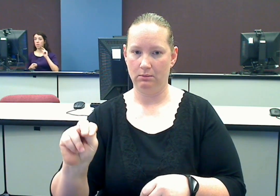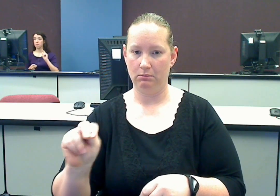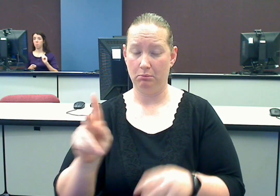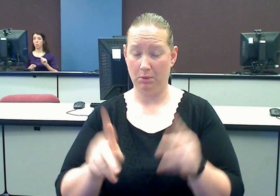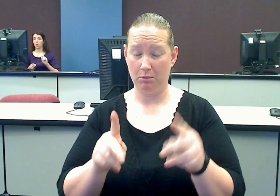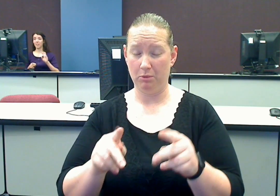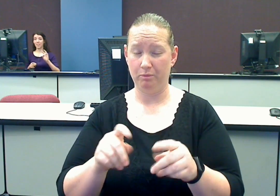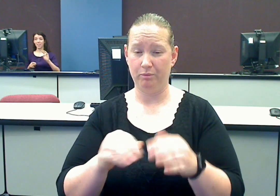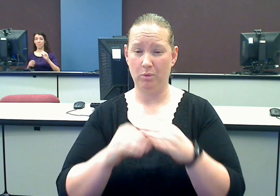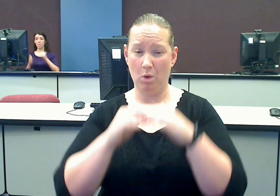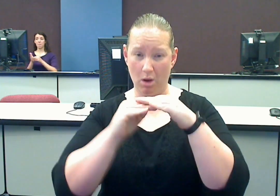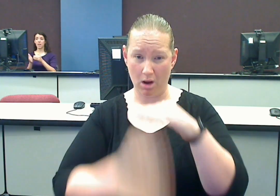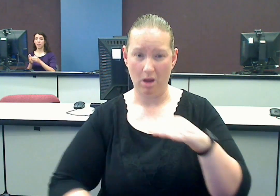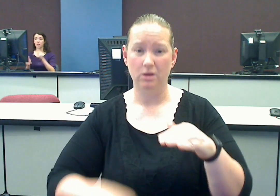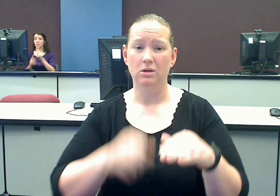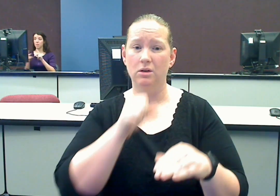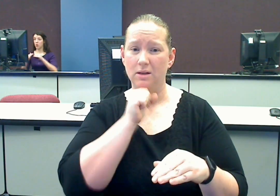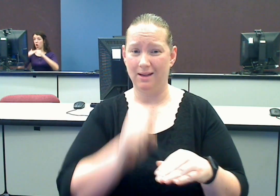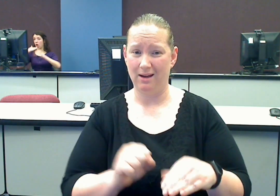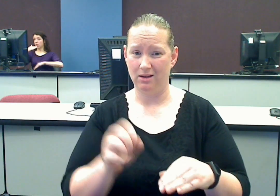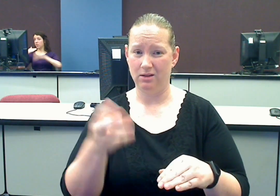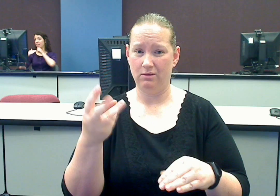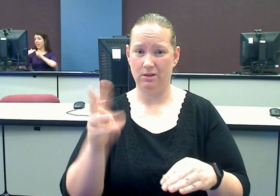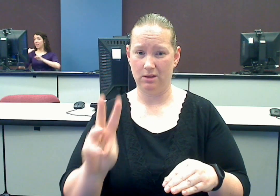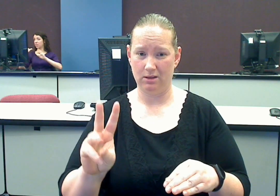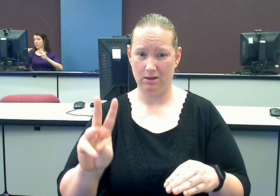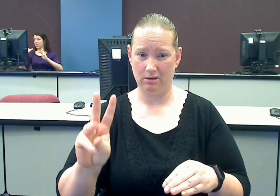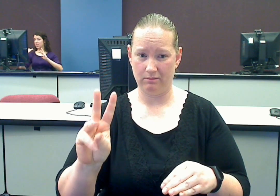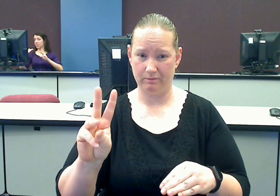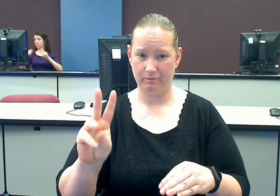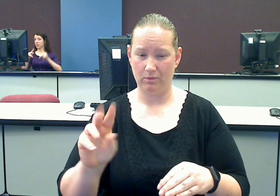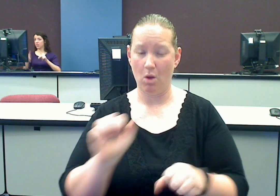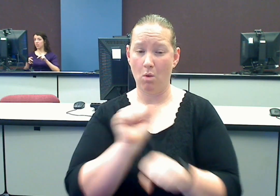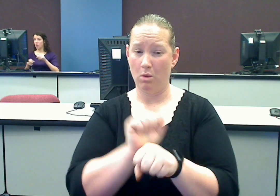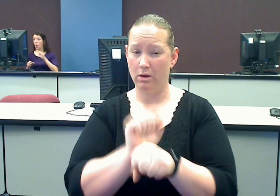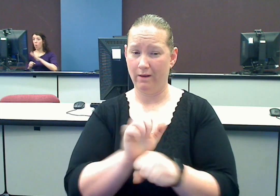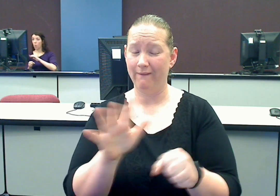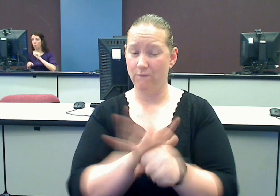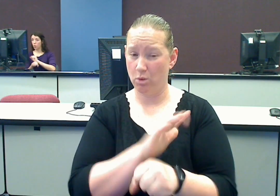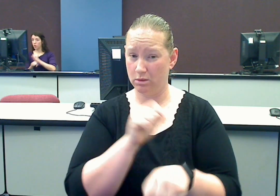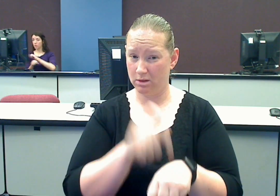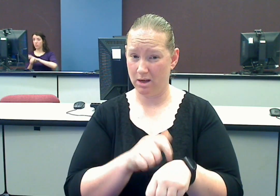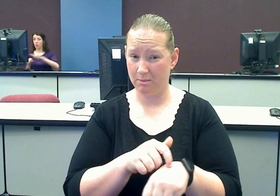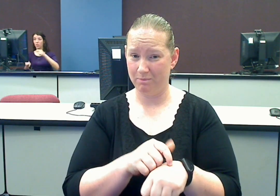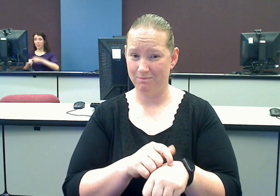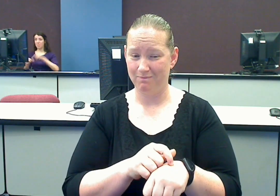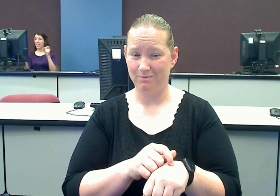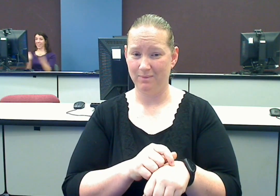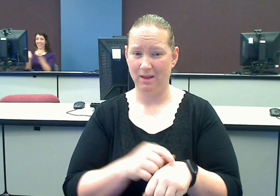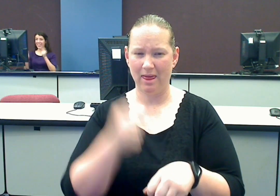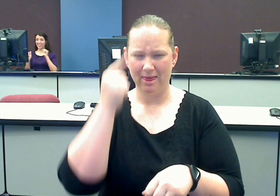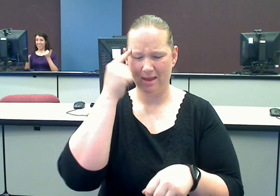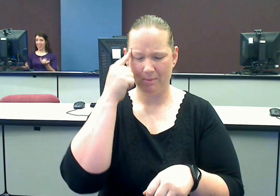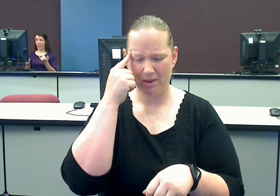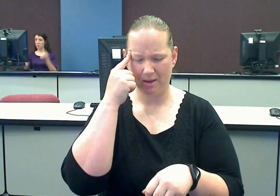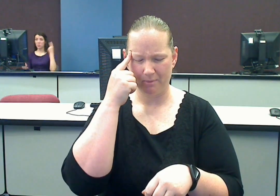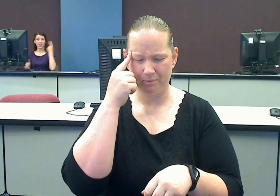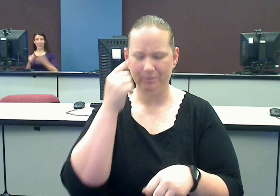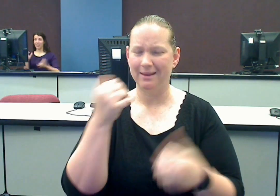people under the age of 16 working full-time. That's illegal now. You can't do that.